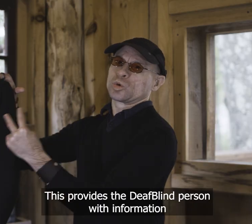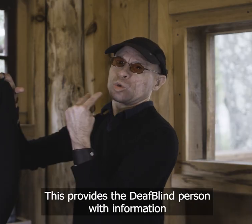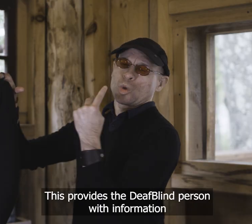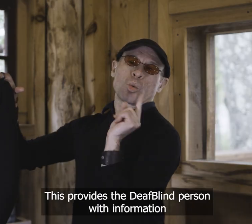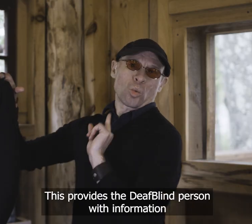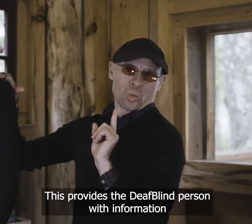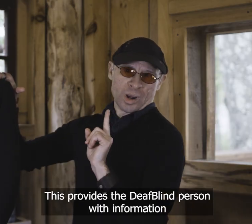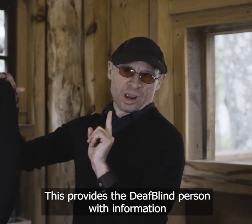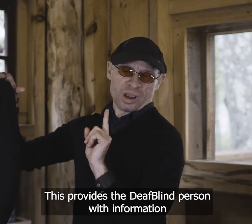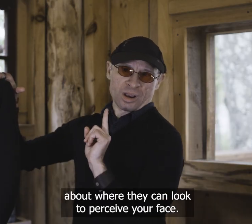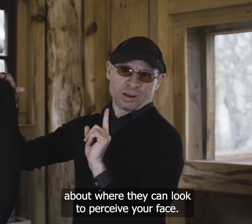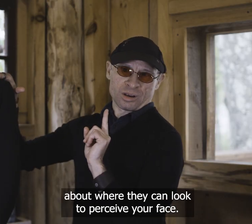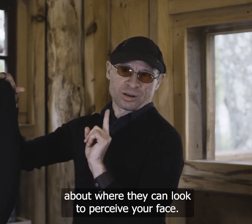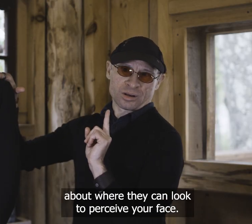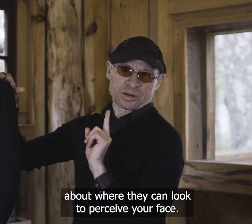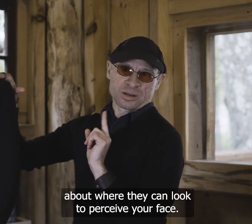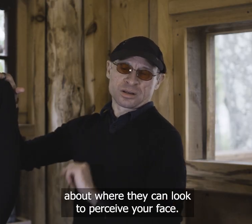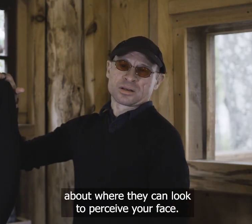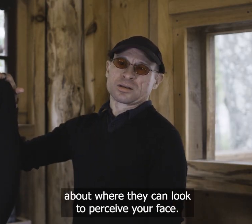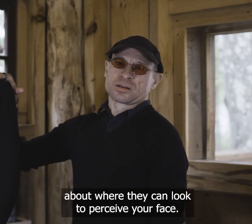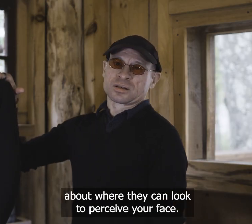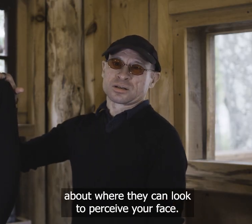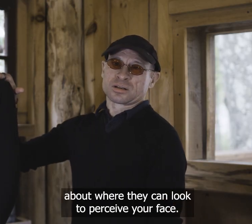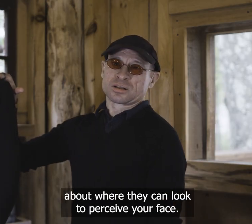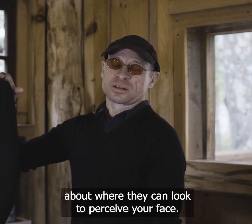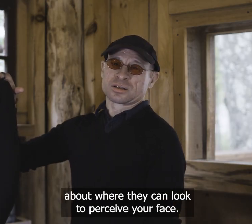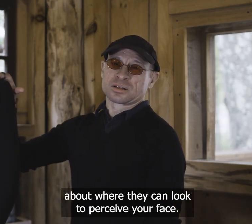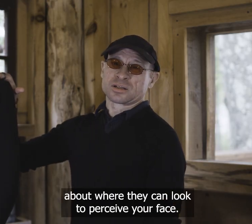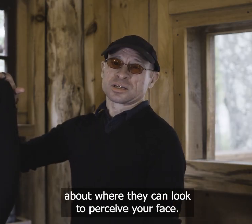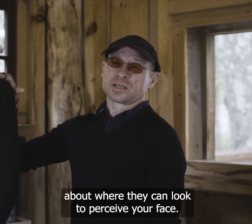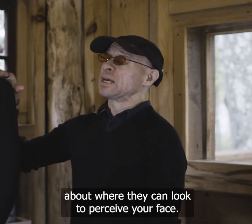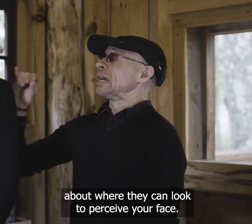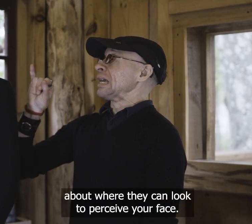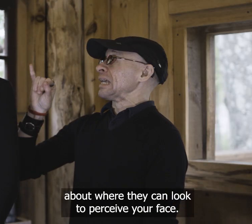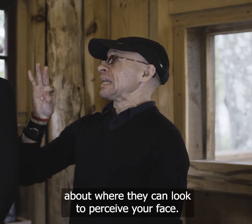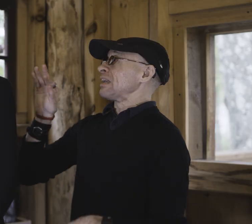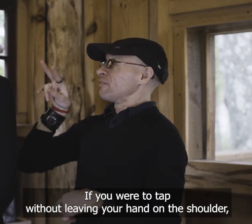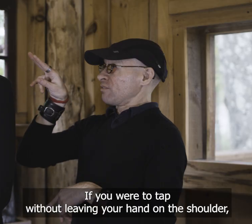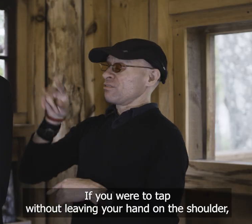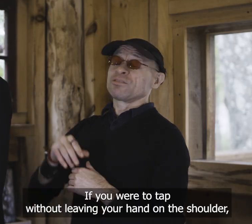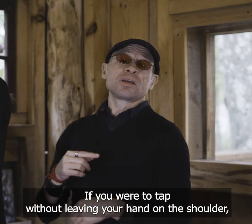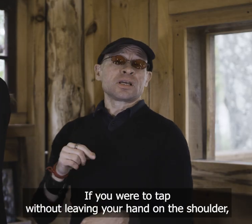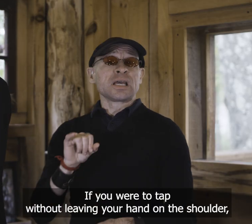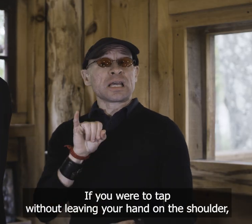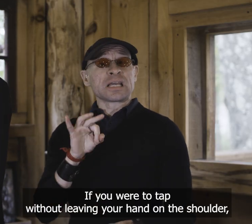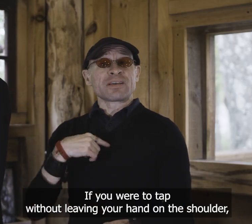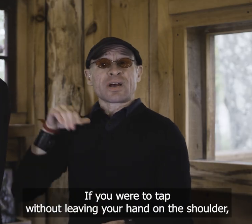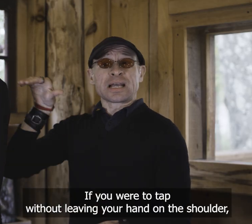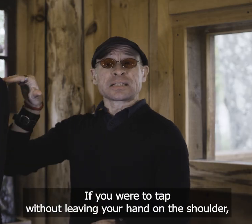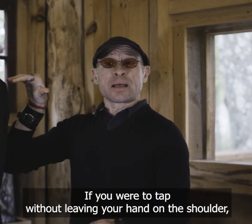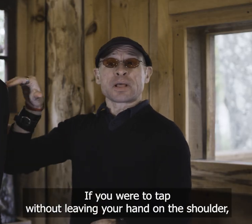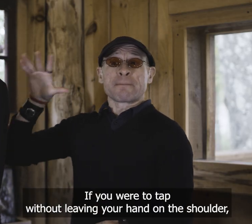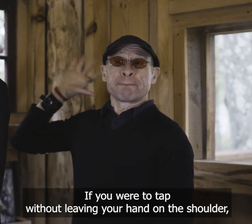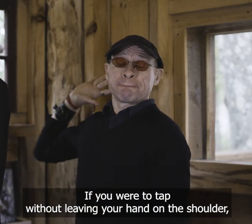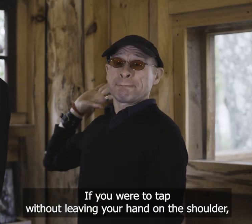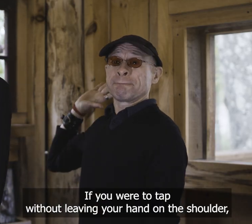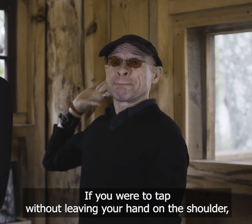with information about where they can look to perceive your face. If you were to tap without leaving your hand on the